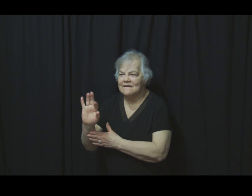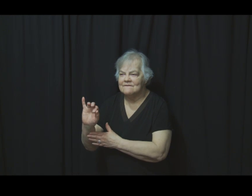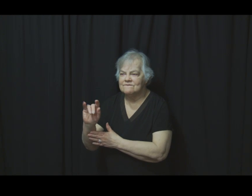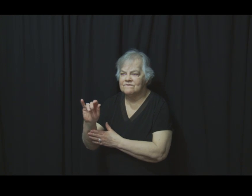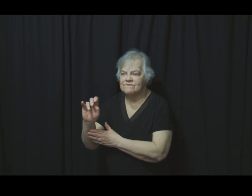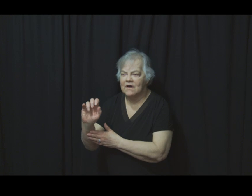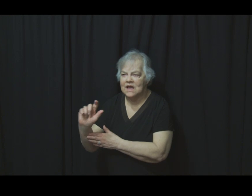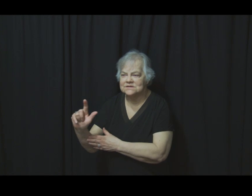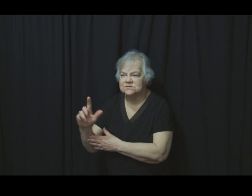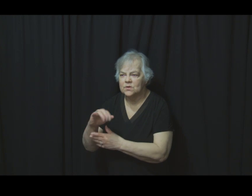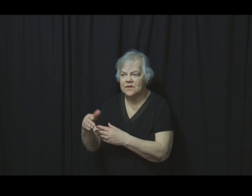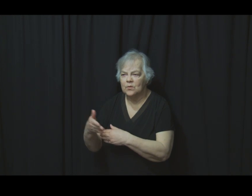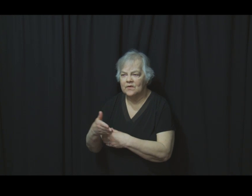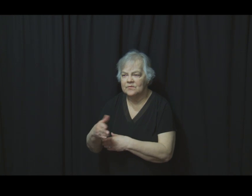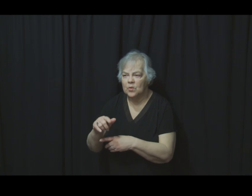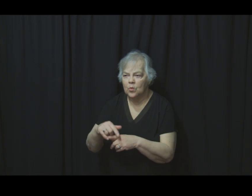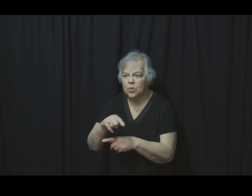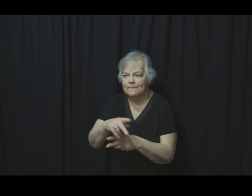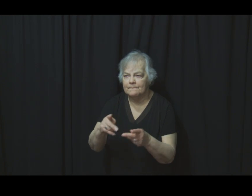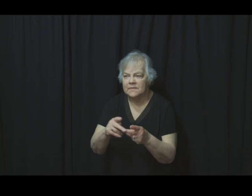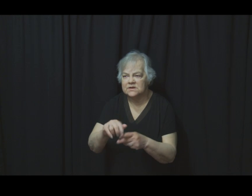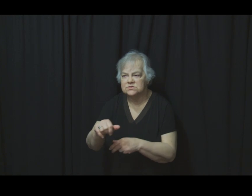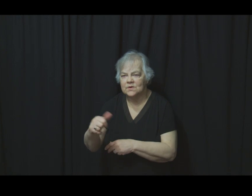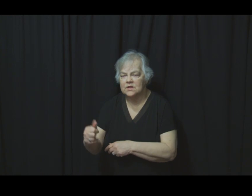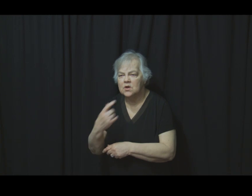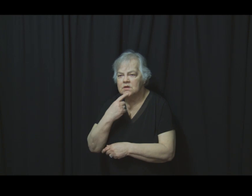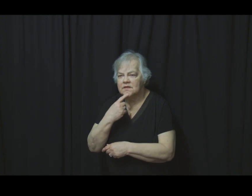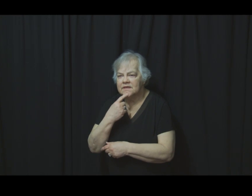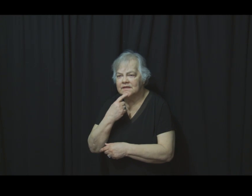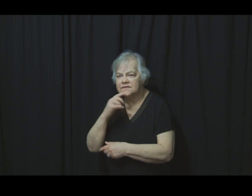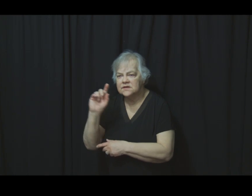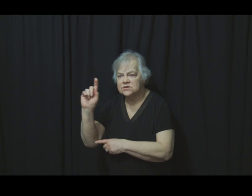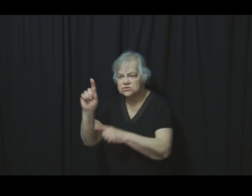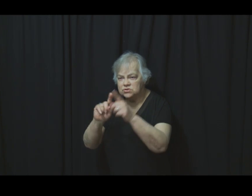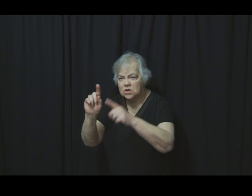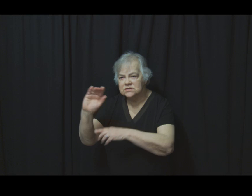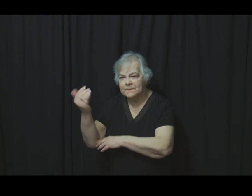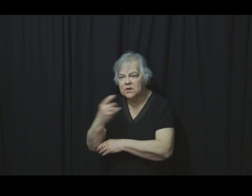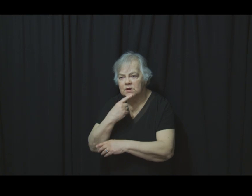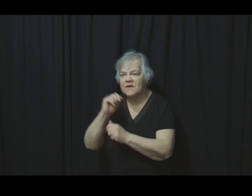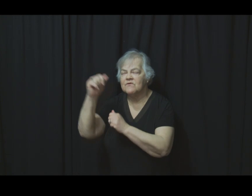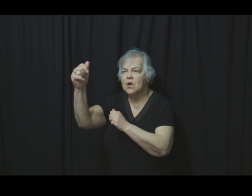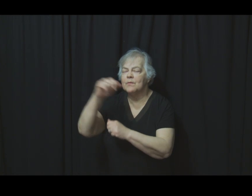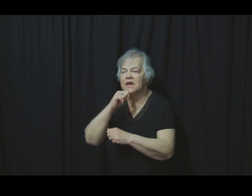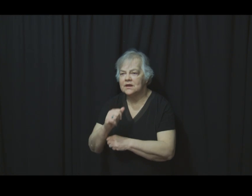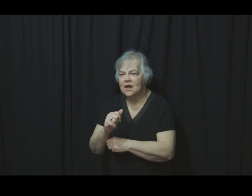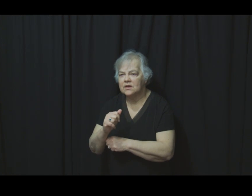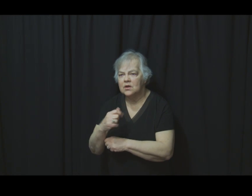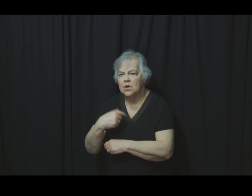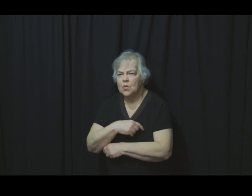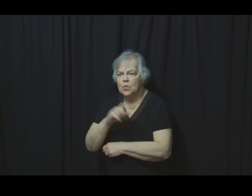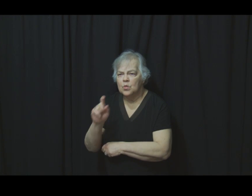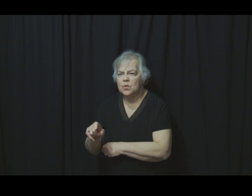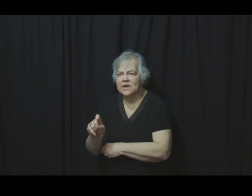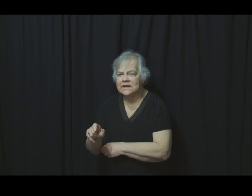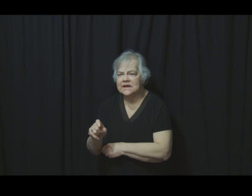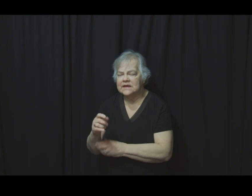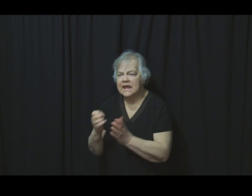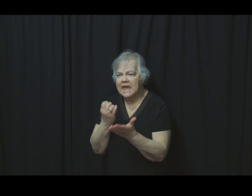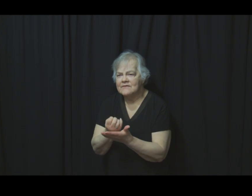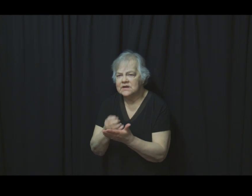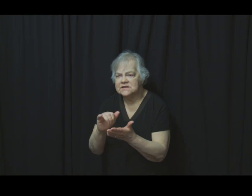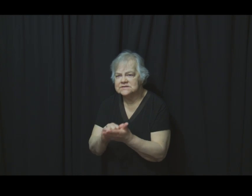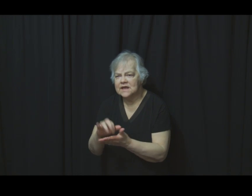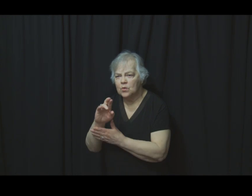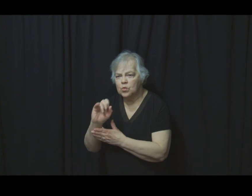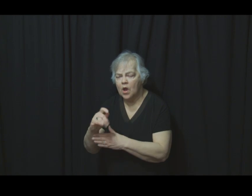not expanding. We would need evidence that the stars appear to be far away, but they're not. We would need evidence that rock